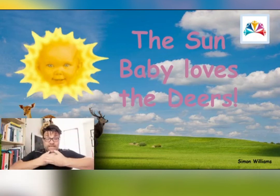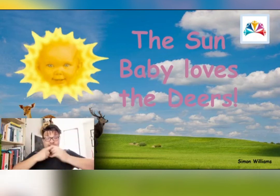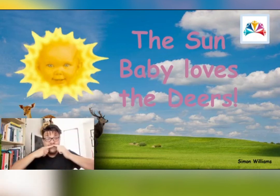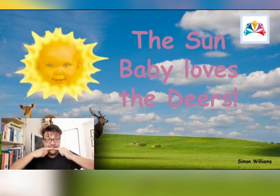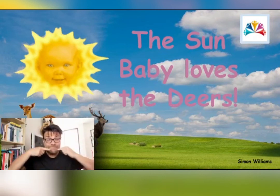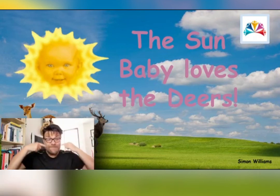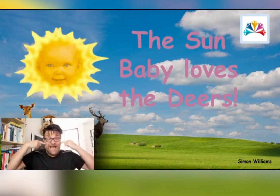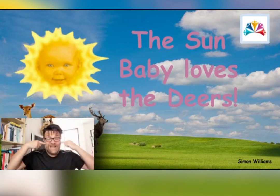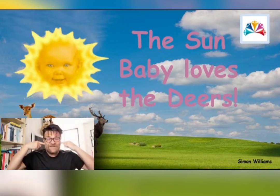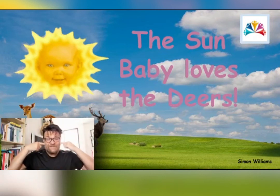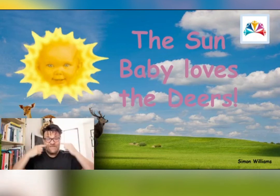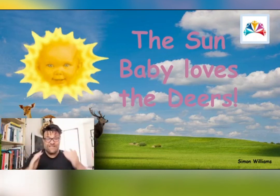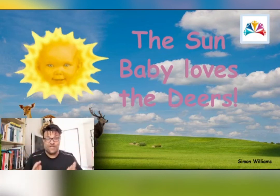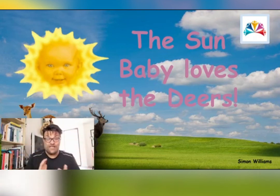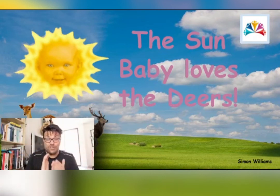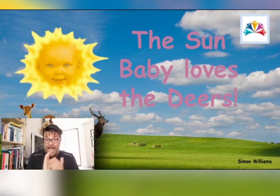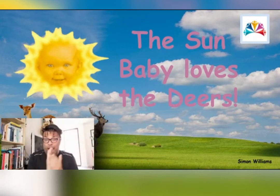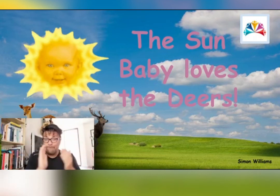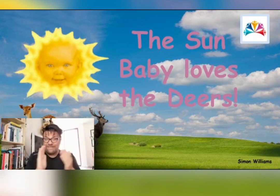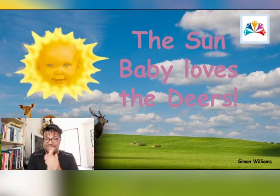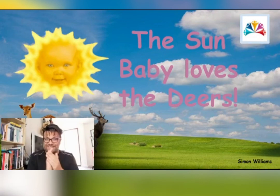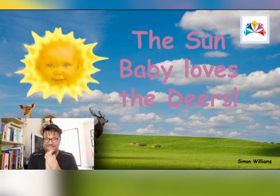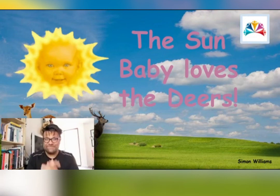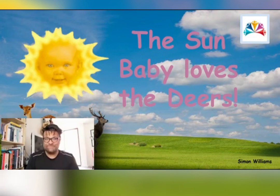is smiling with such happiness.